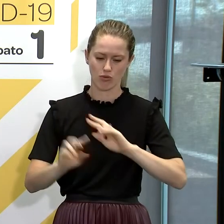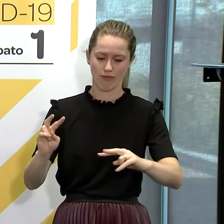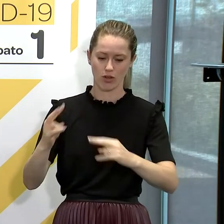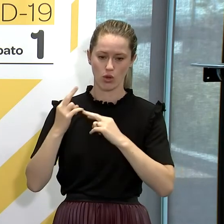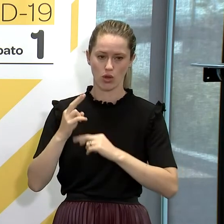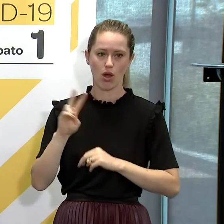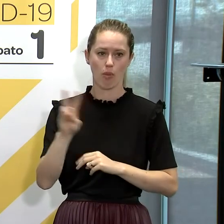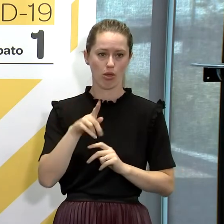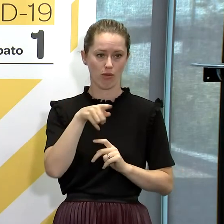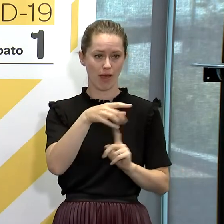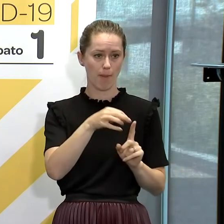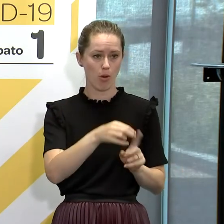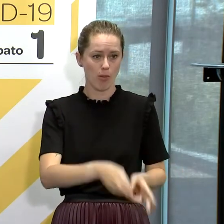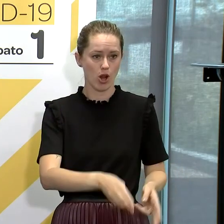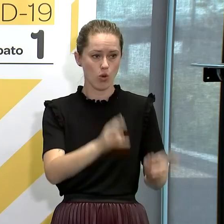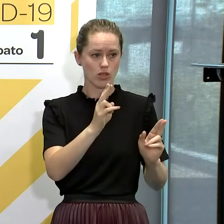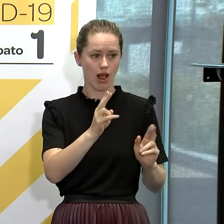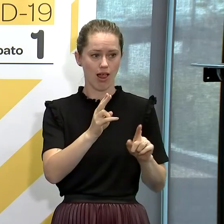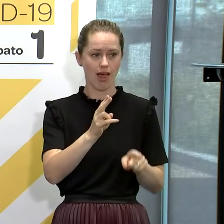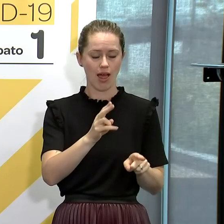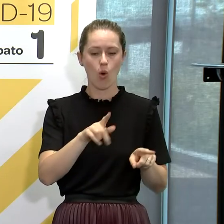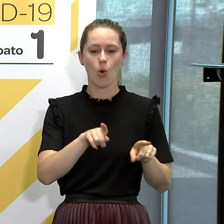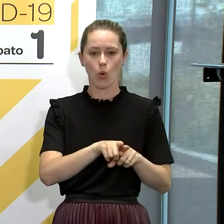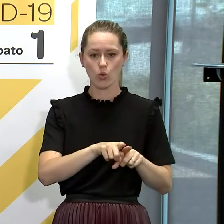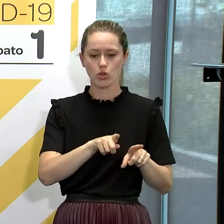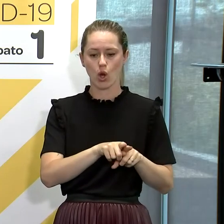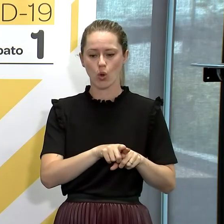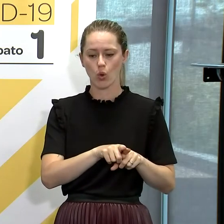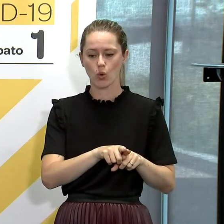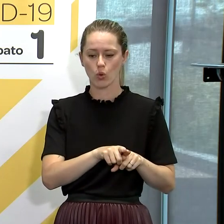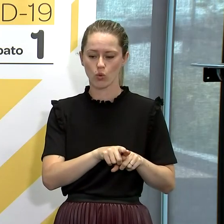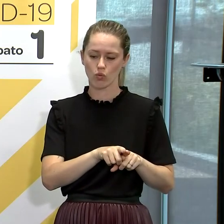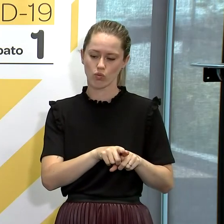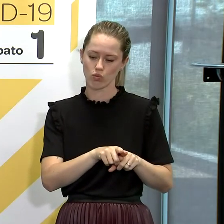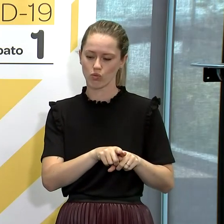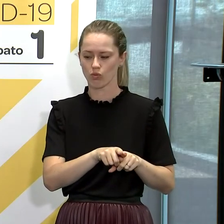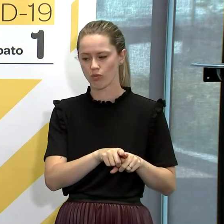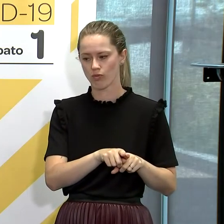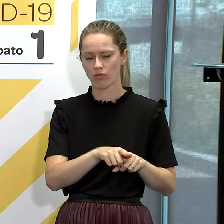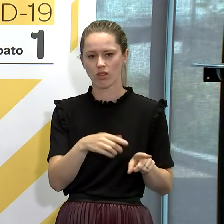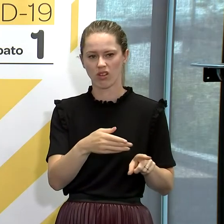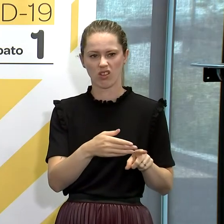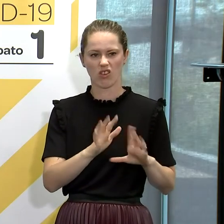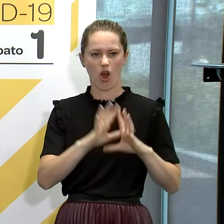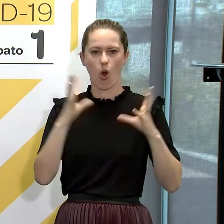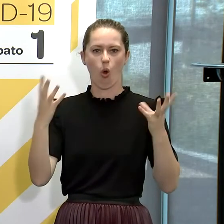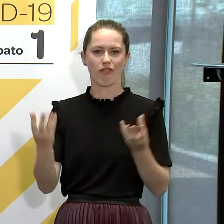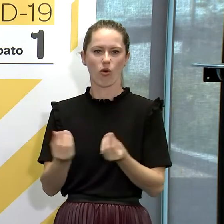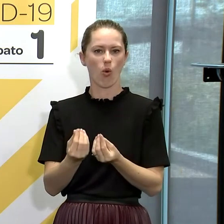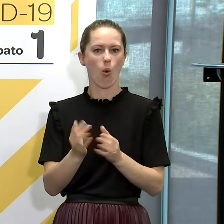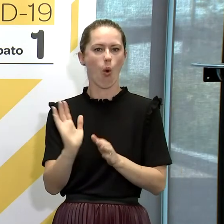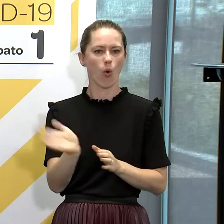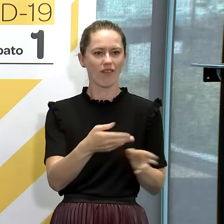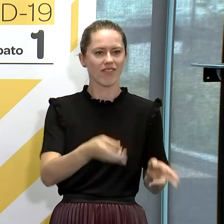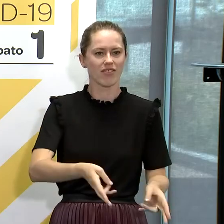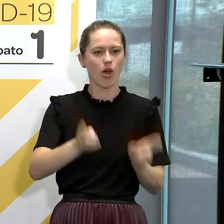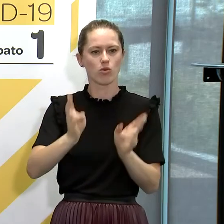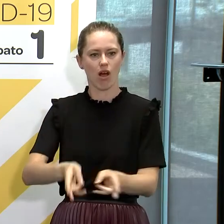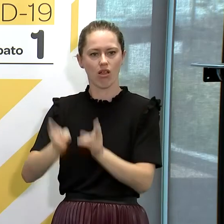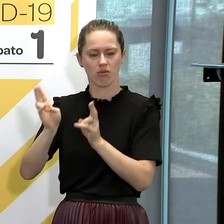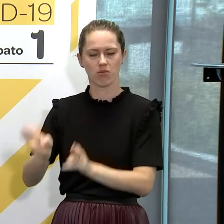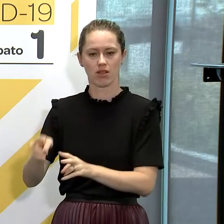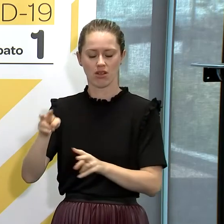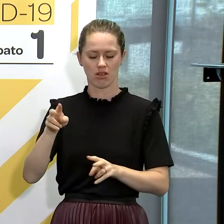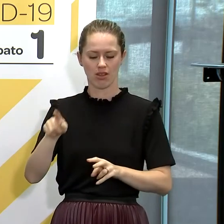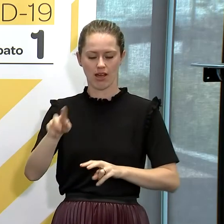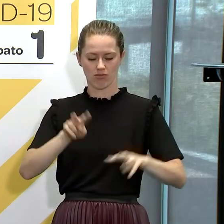both of the Pullman but also of our quarantine and isolation facilities. That's work